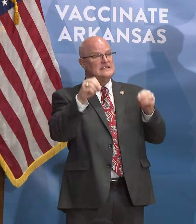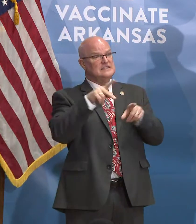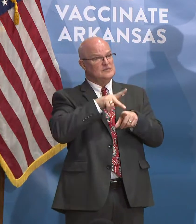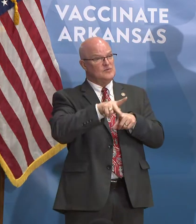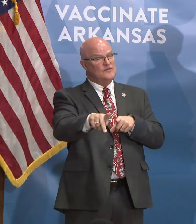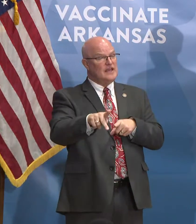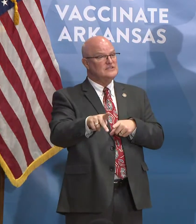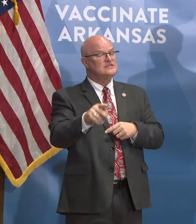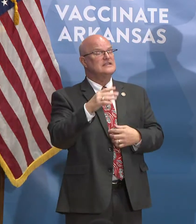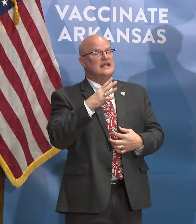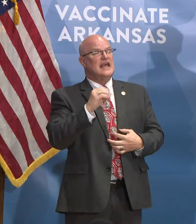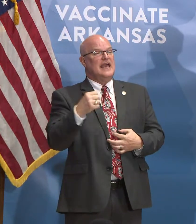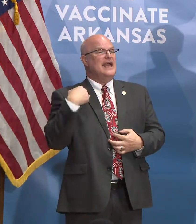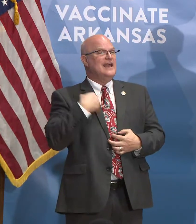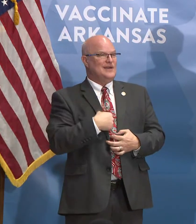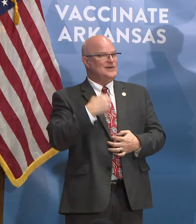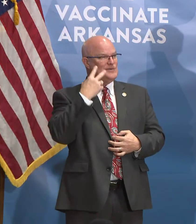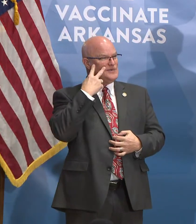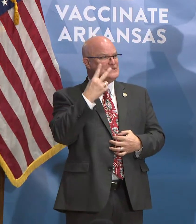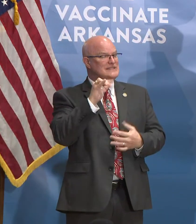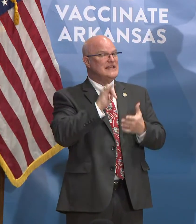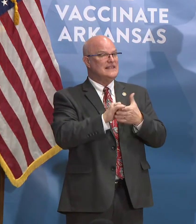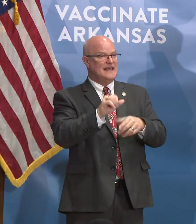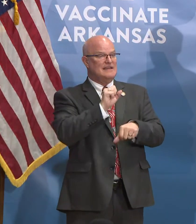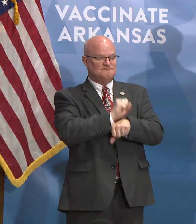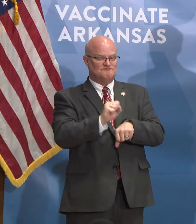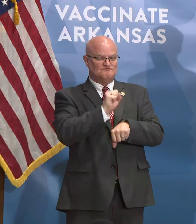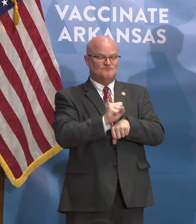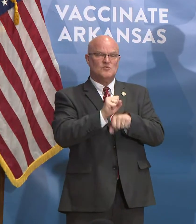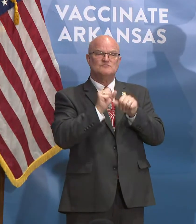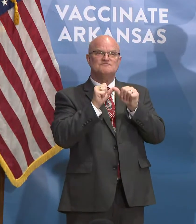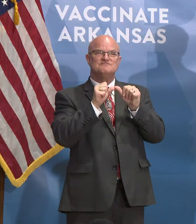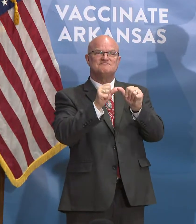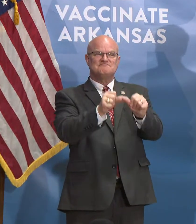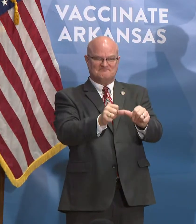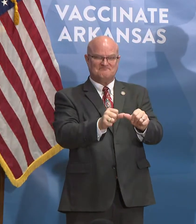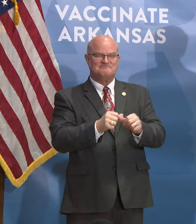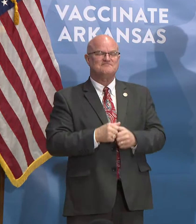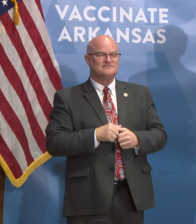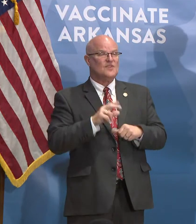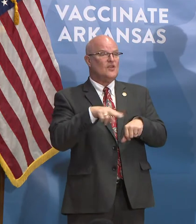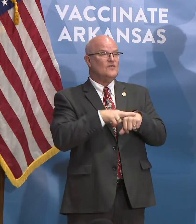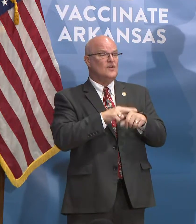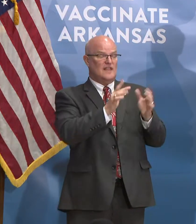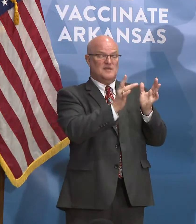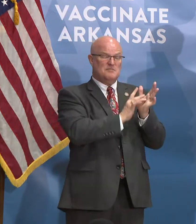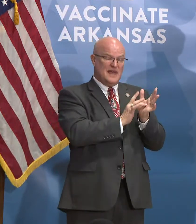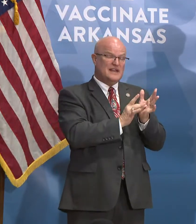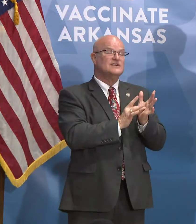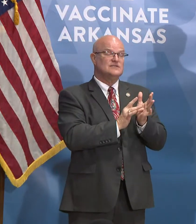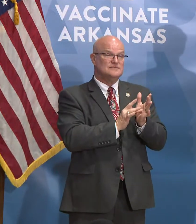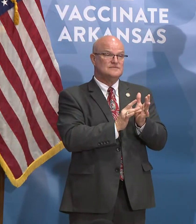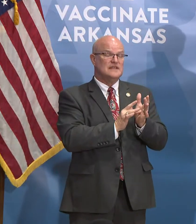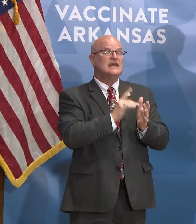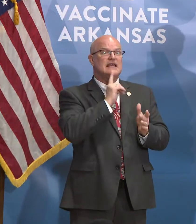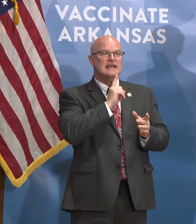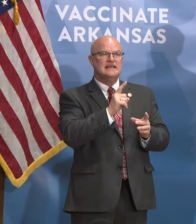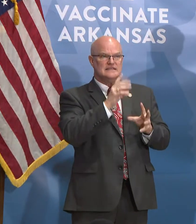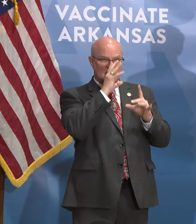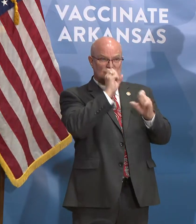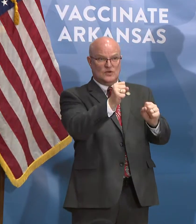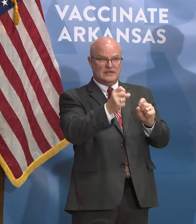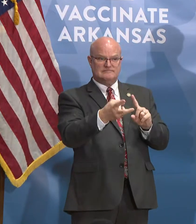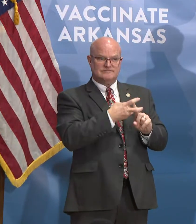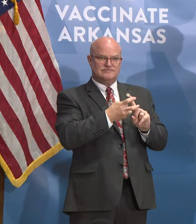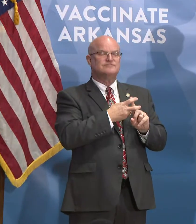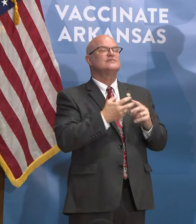profession, and we see that effort continuing. So, and of course, the medical field is an attractive industry,